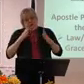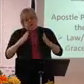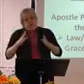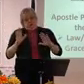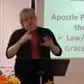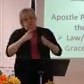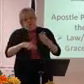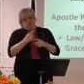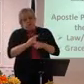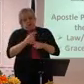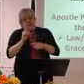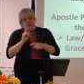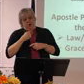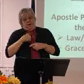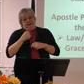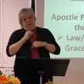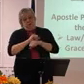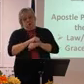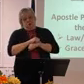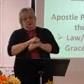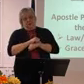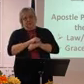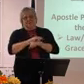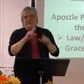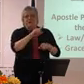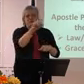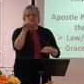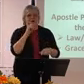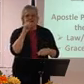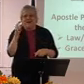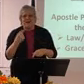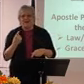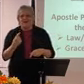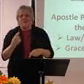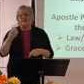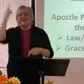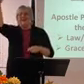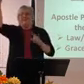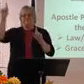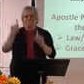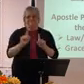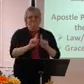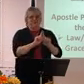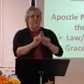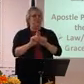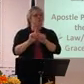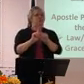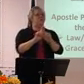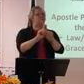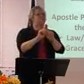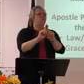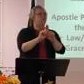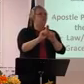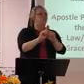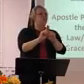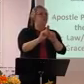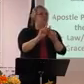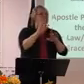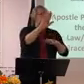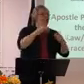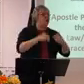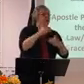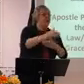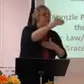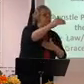what's right. But you're not alone. God's with you. In your neighborhood, it may